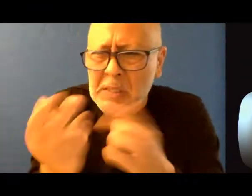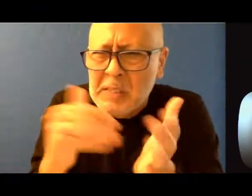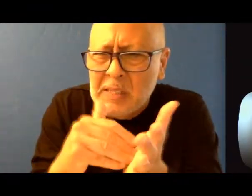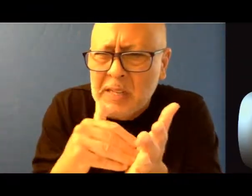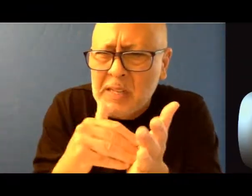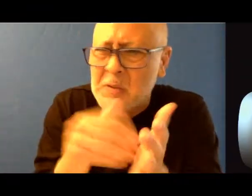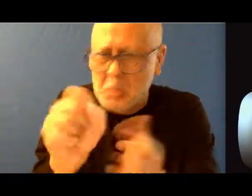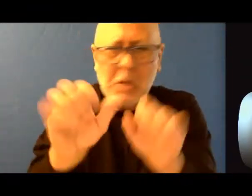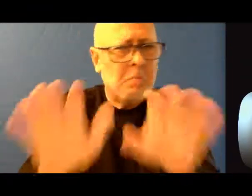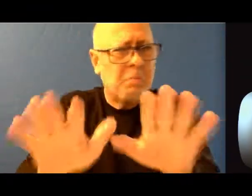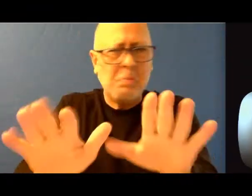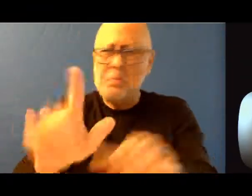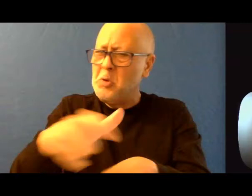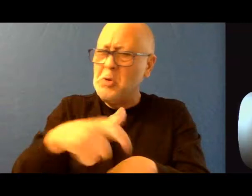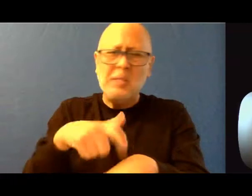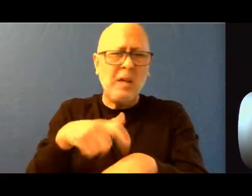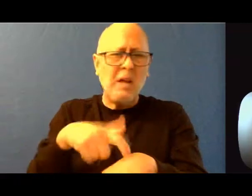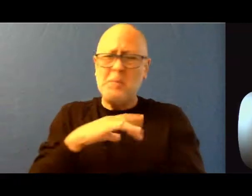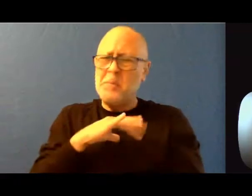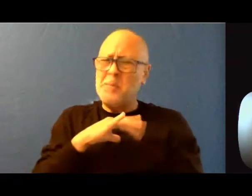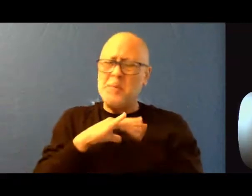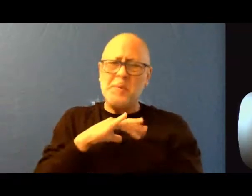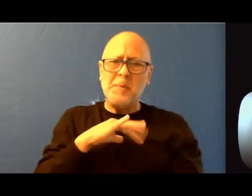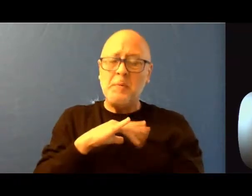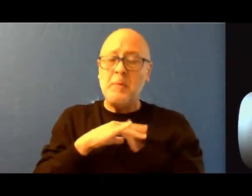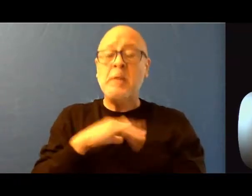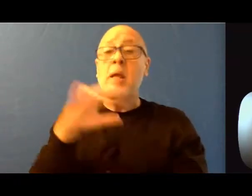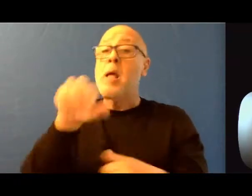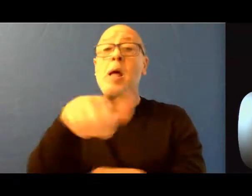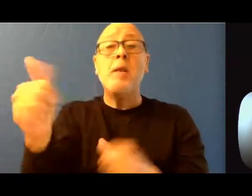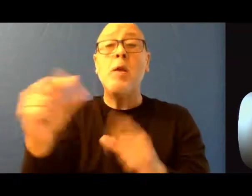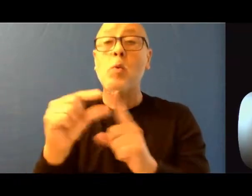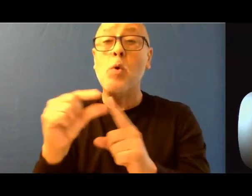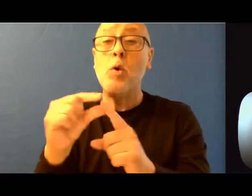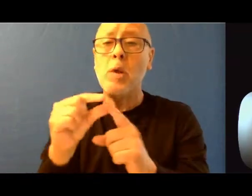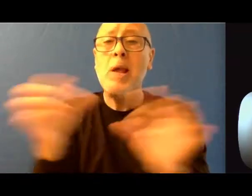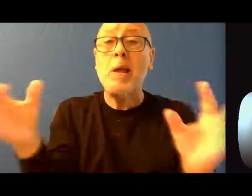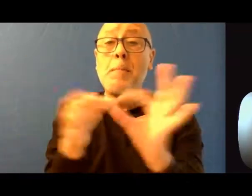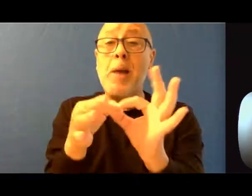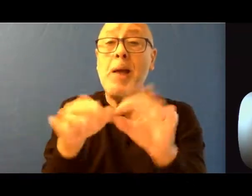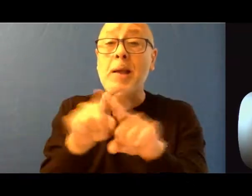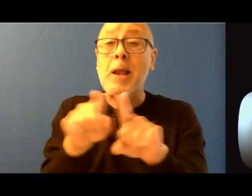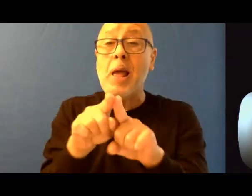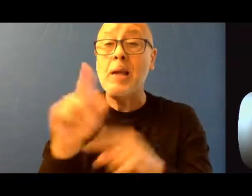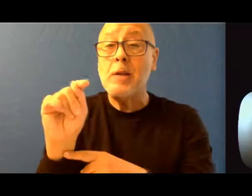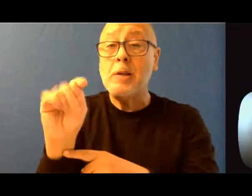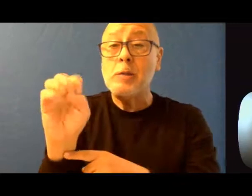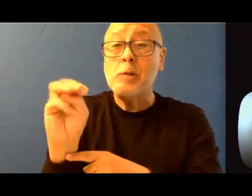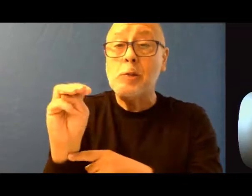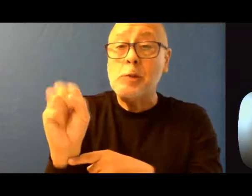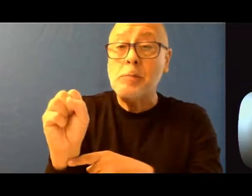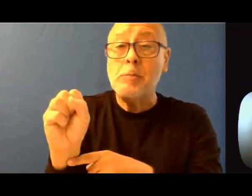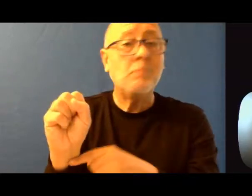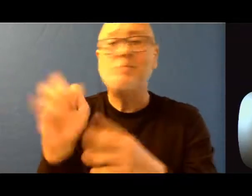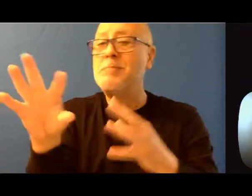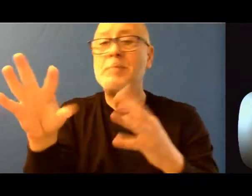own time with this. So another word for combining like terms, it's just matching and adding.